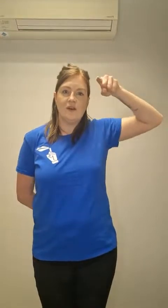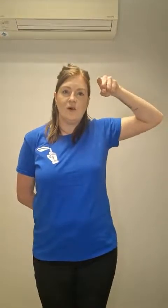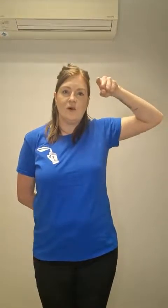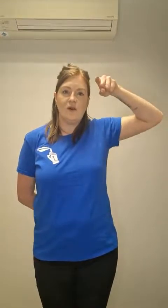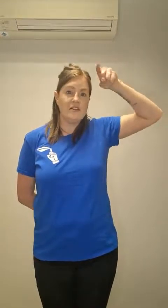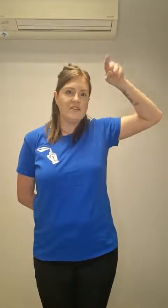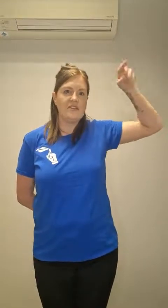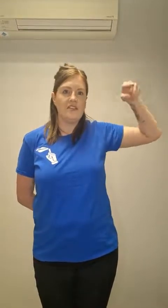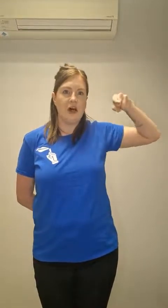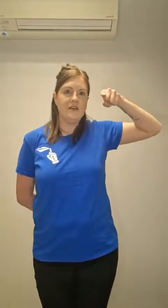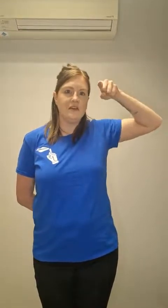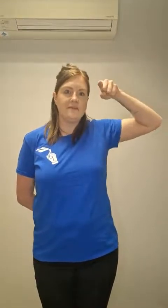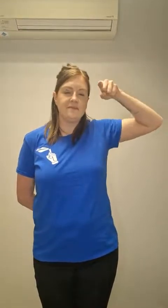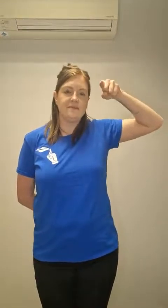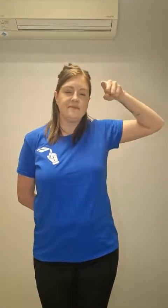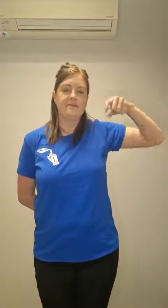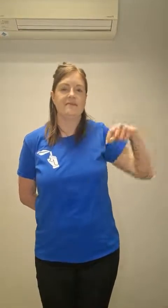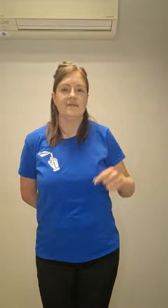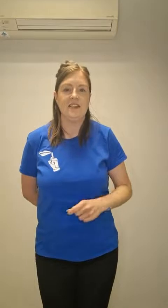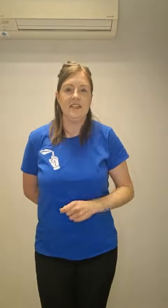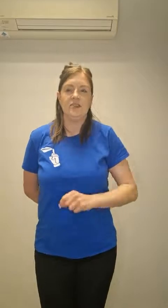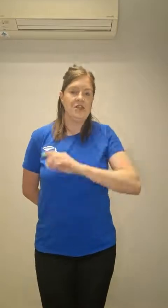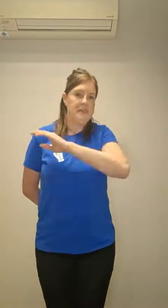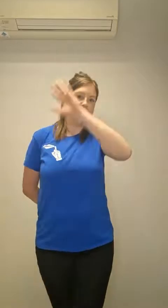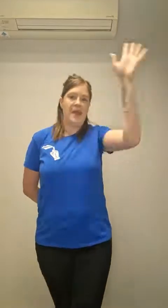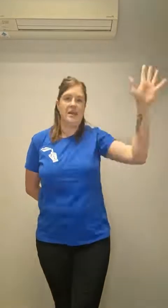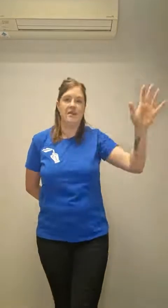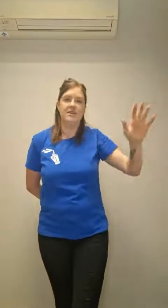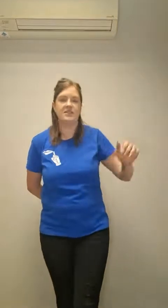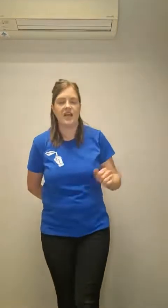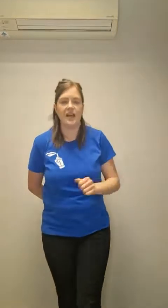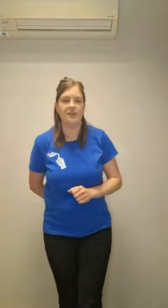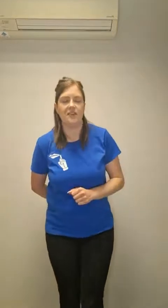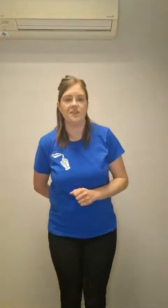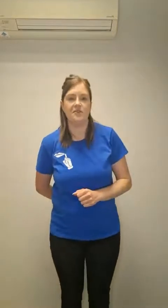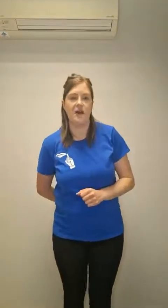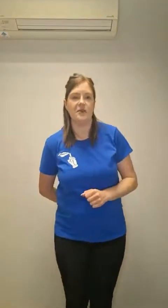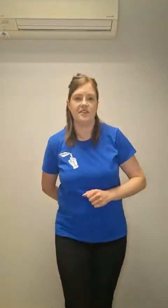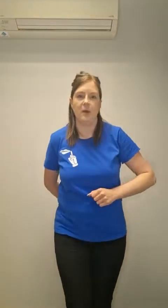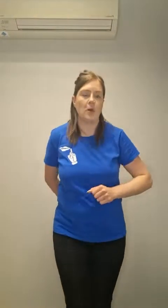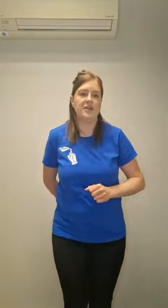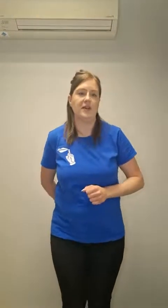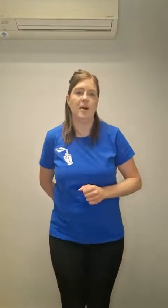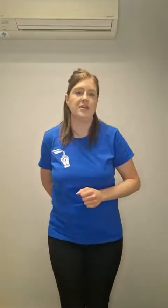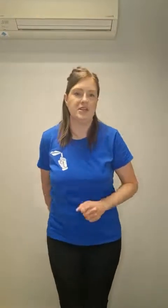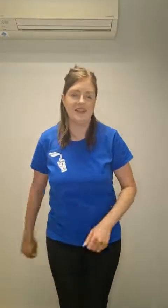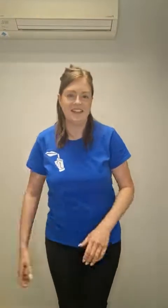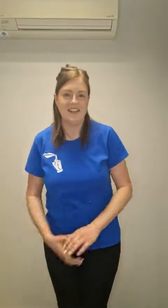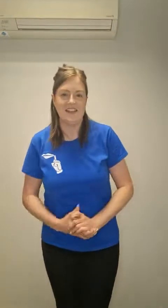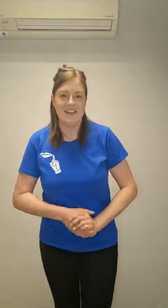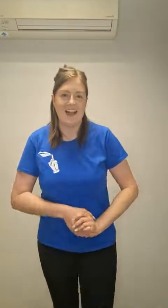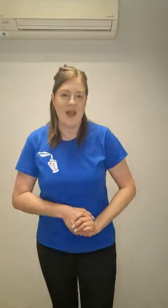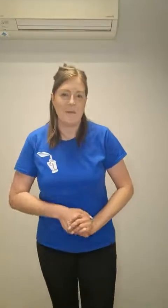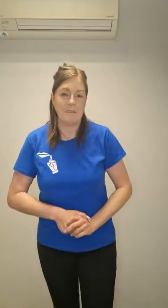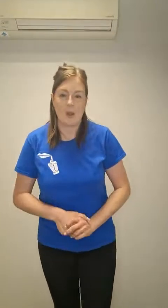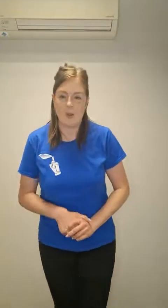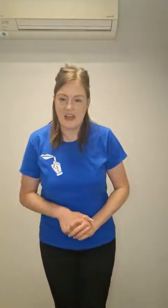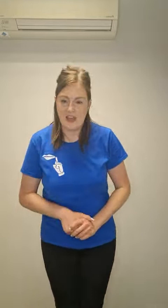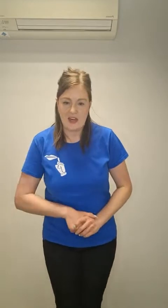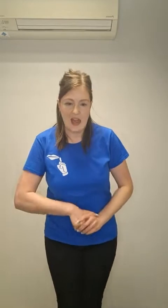or sun, which is beaming today. Not that you'd know because I'm locked in the cupboard. We then have